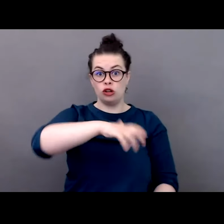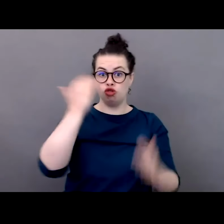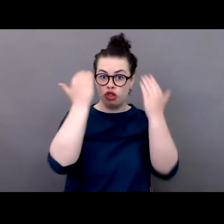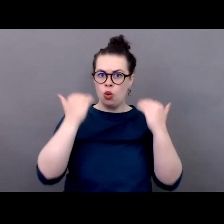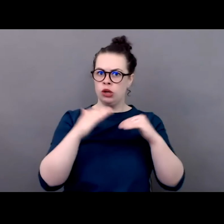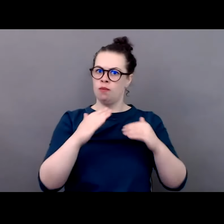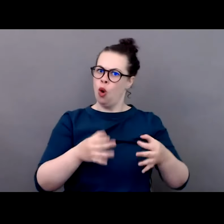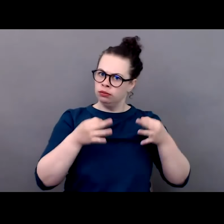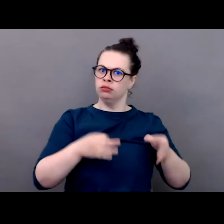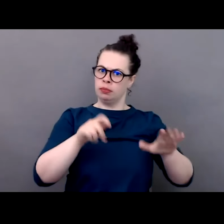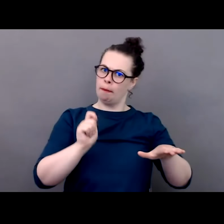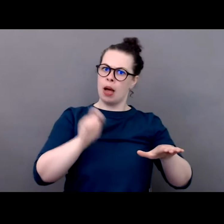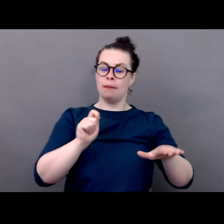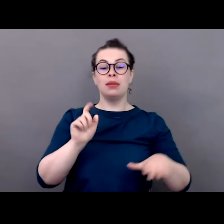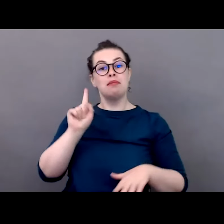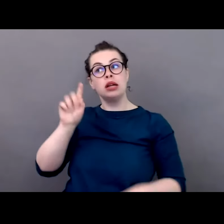a practicing lawyer.